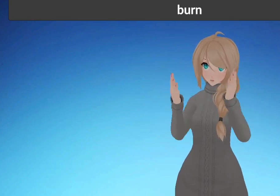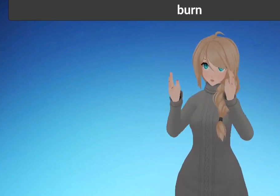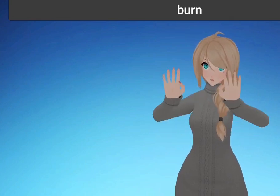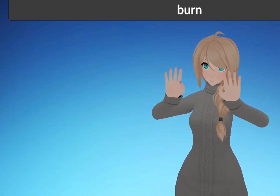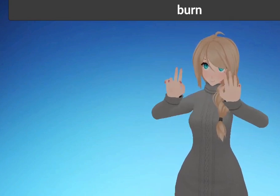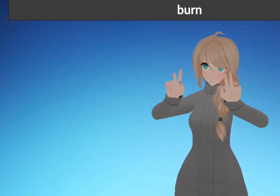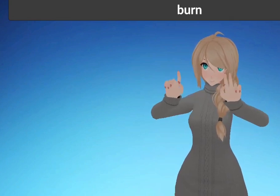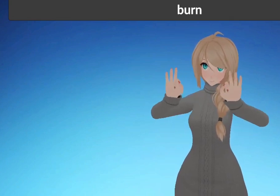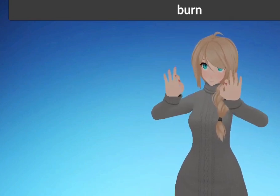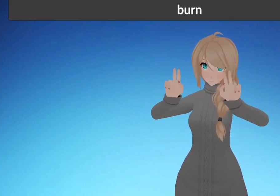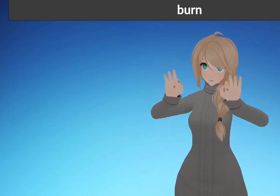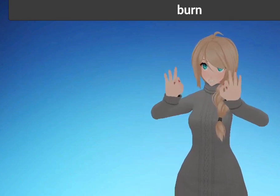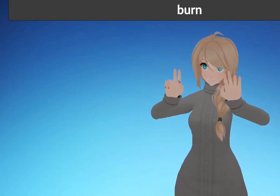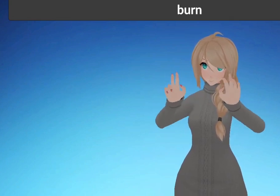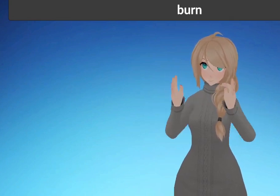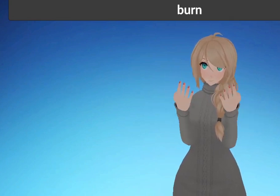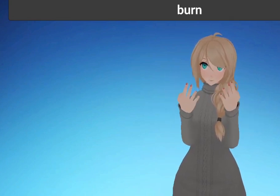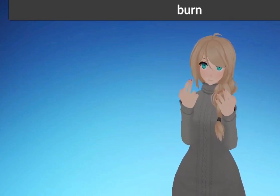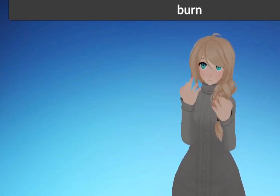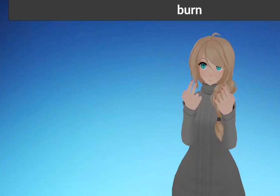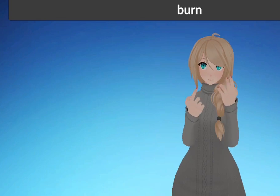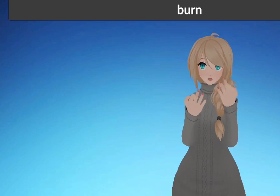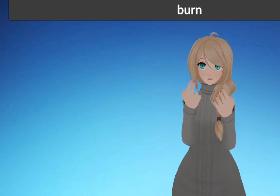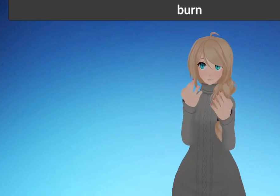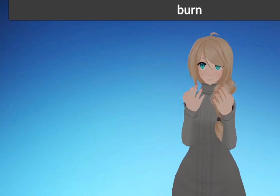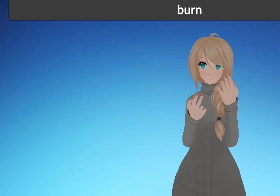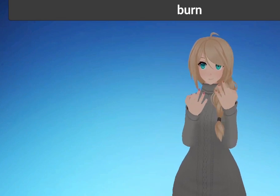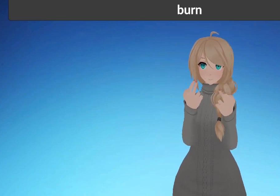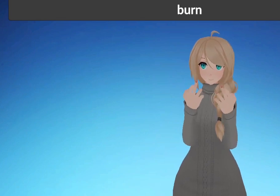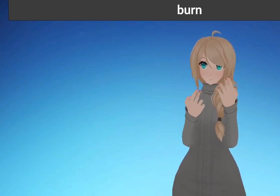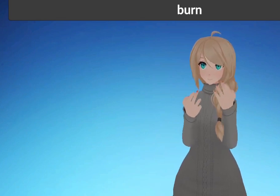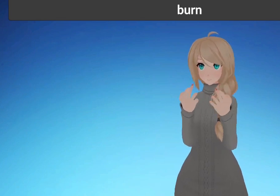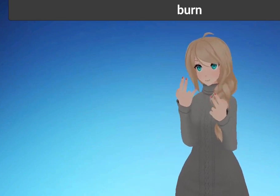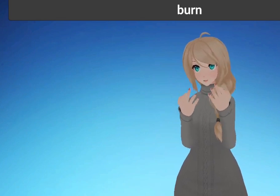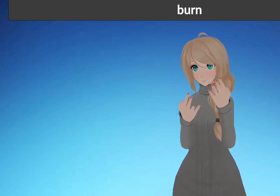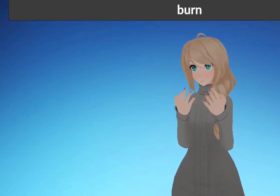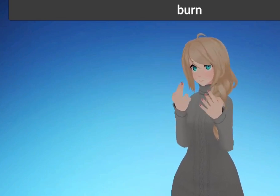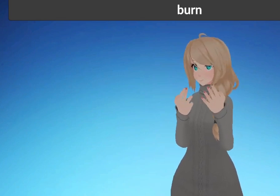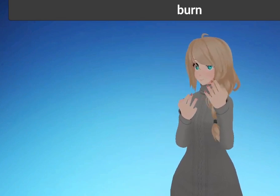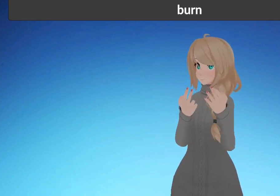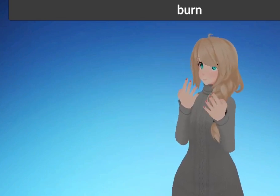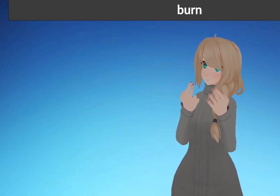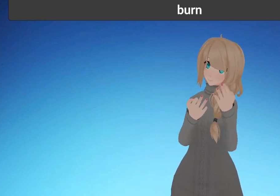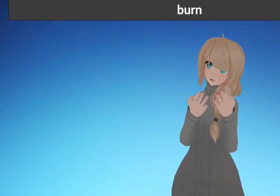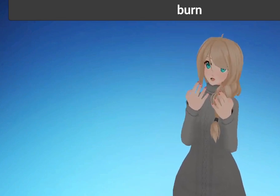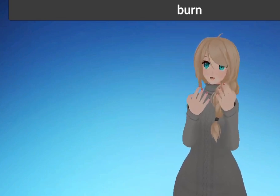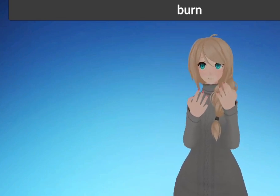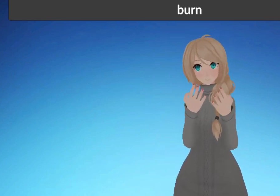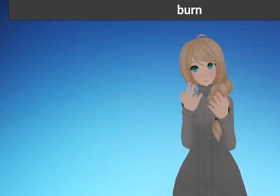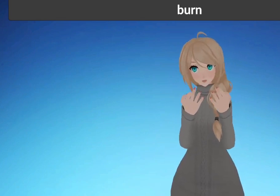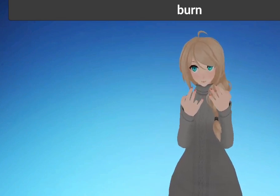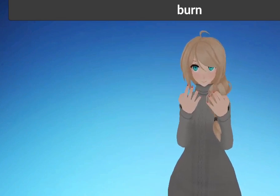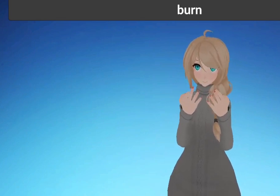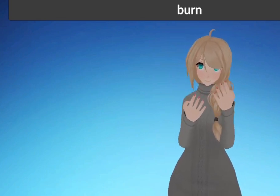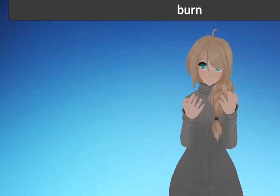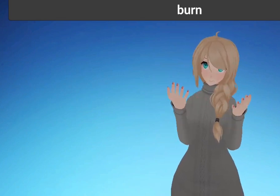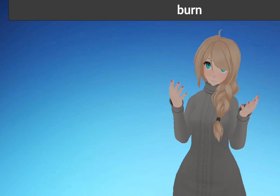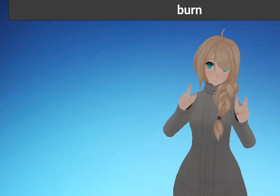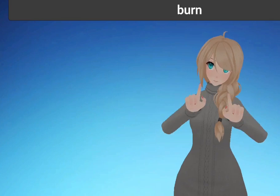or this. Fire. Bon. Fire. Bon. The